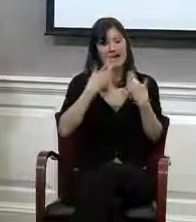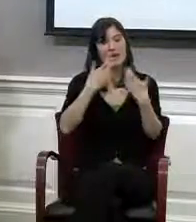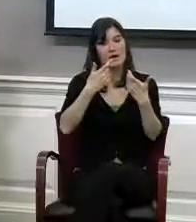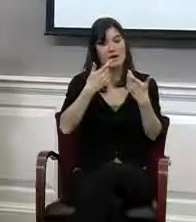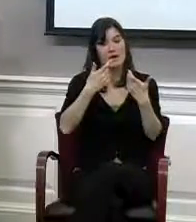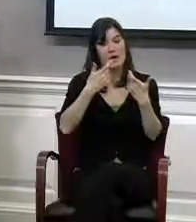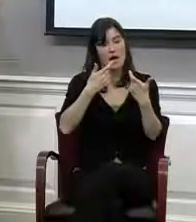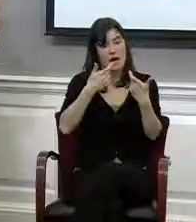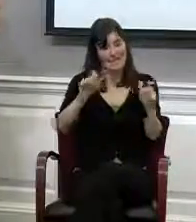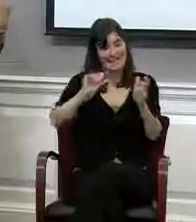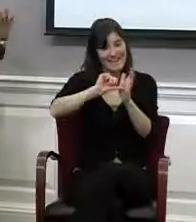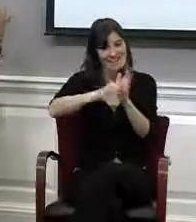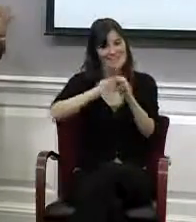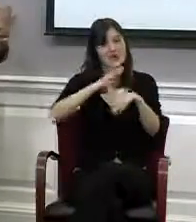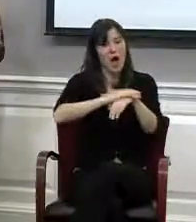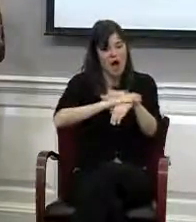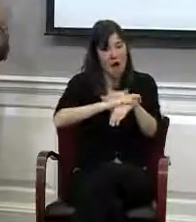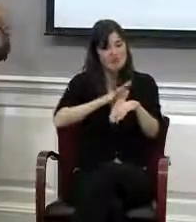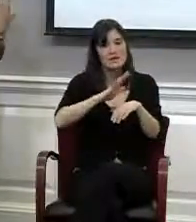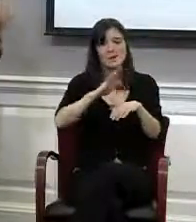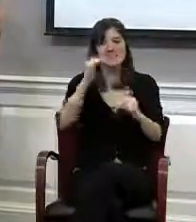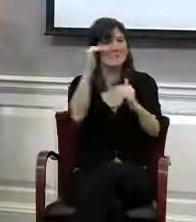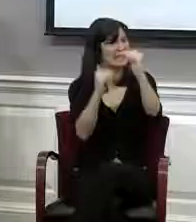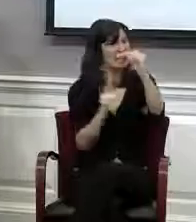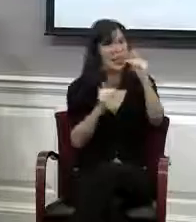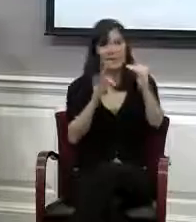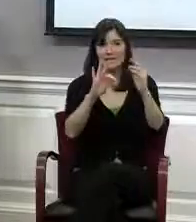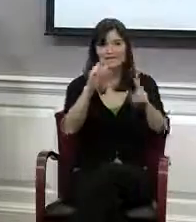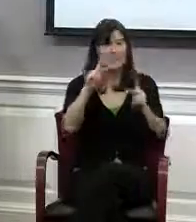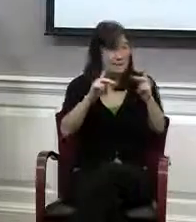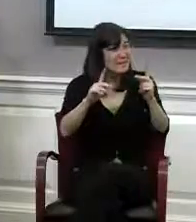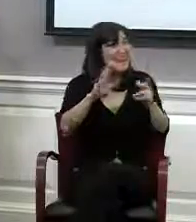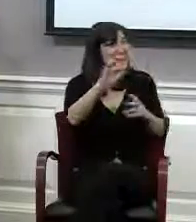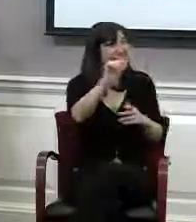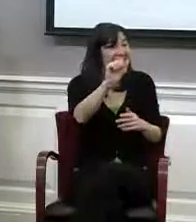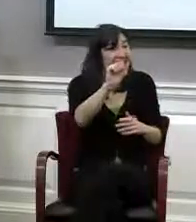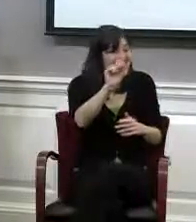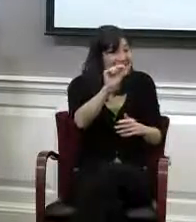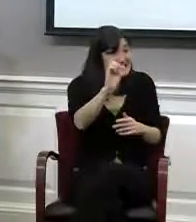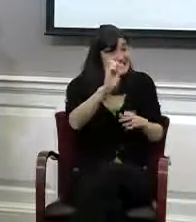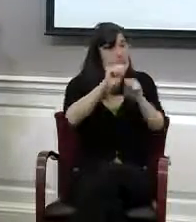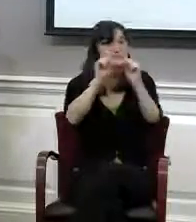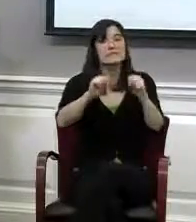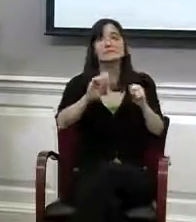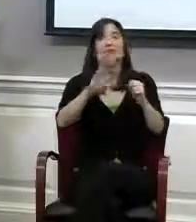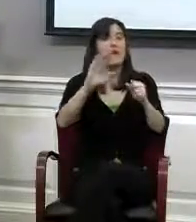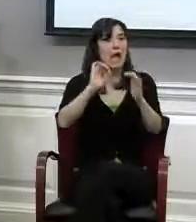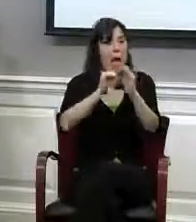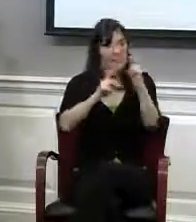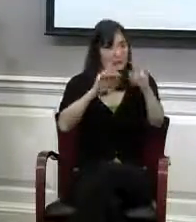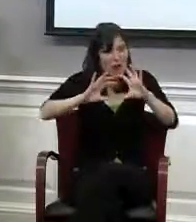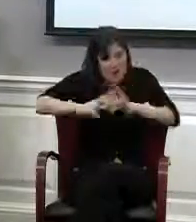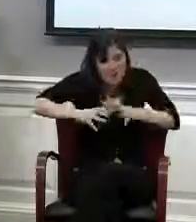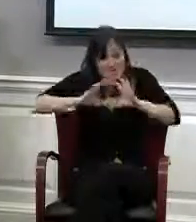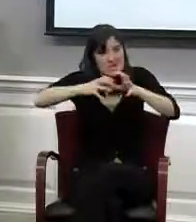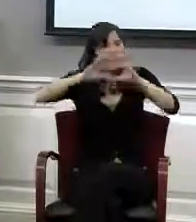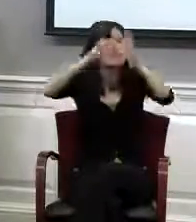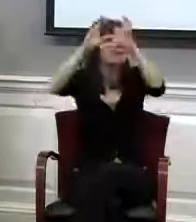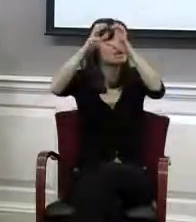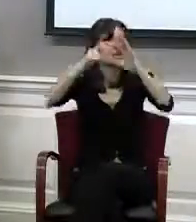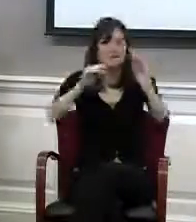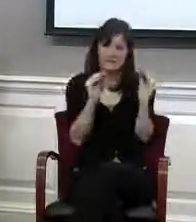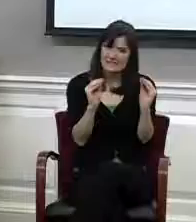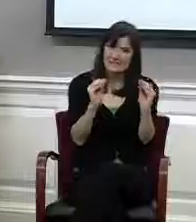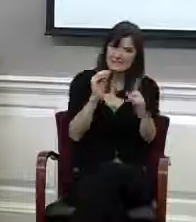emphasis on social inequality in their approach to human rights education. And the purpose of it is trying to place the learners who are